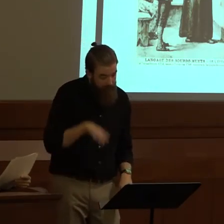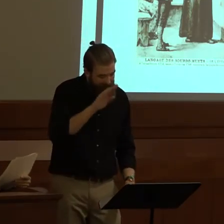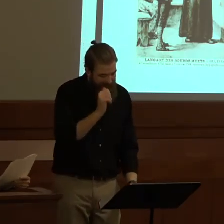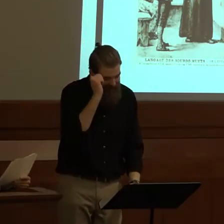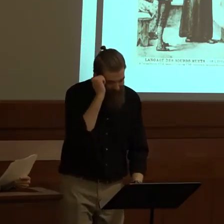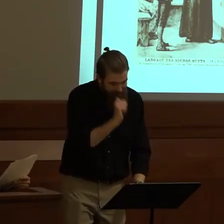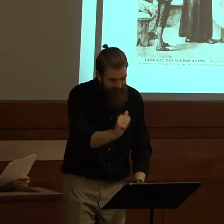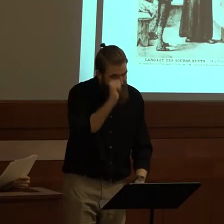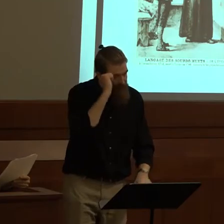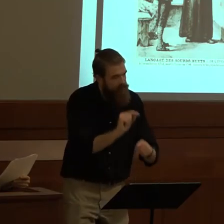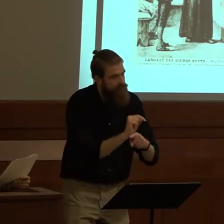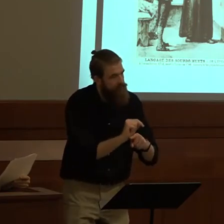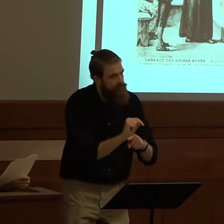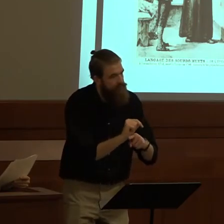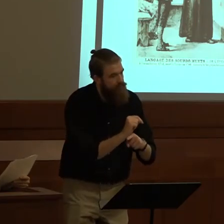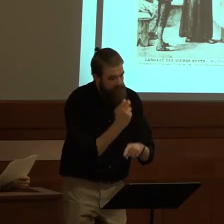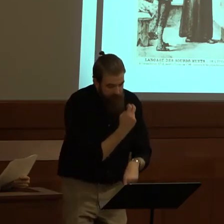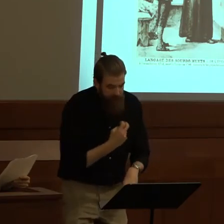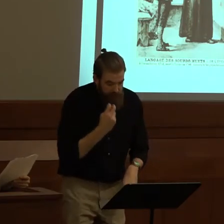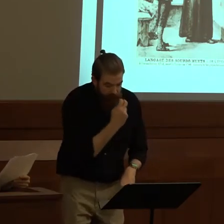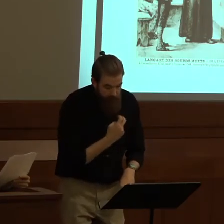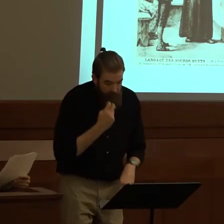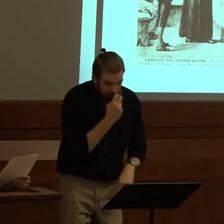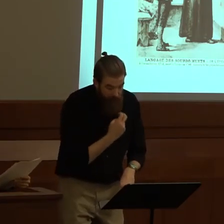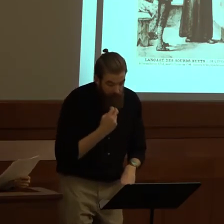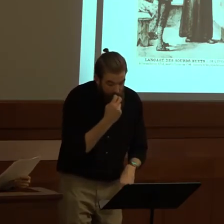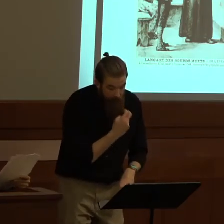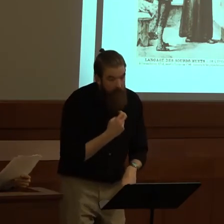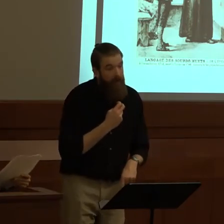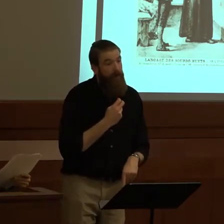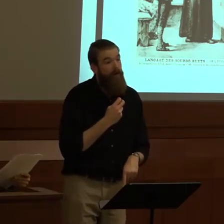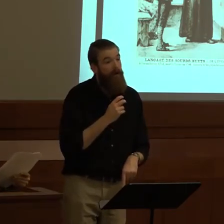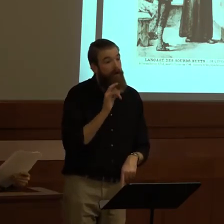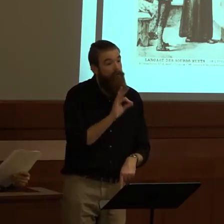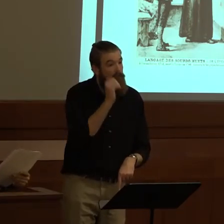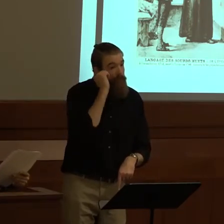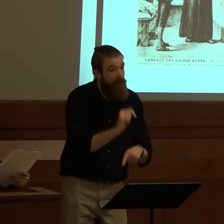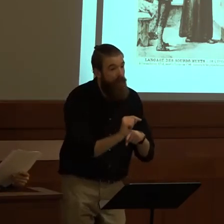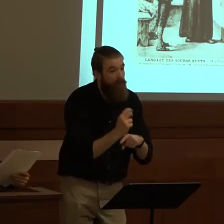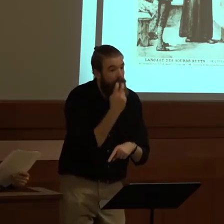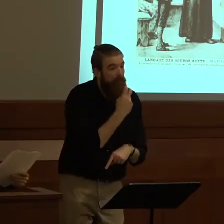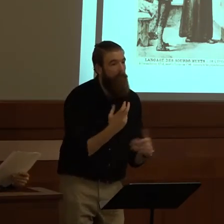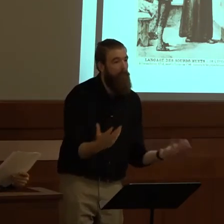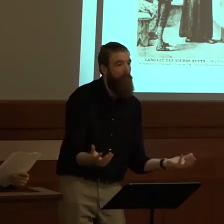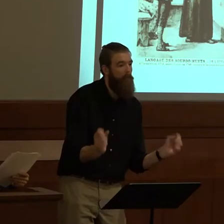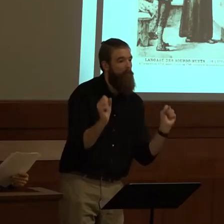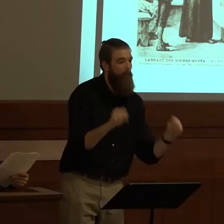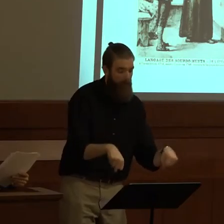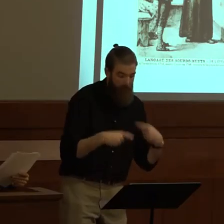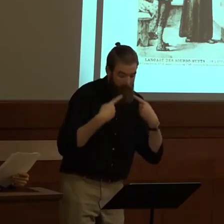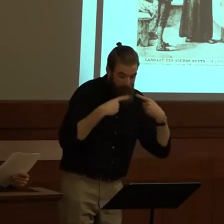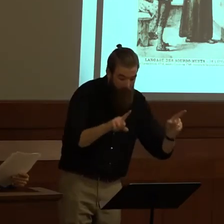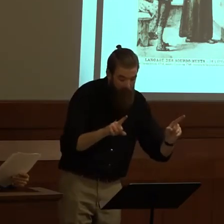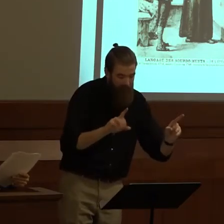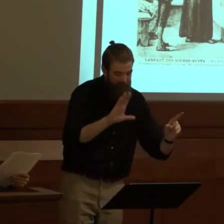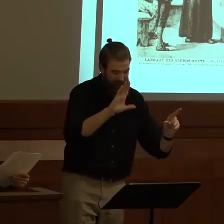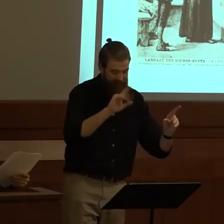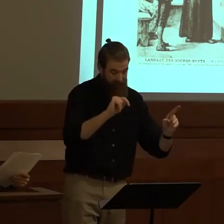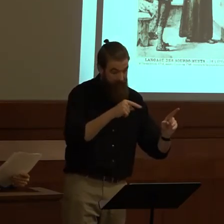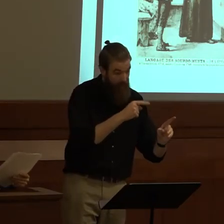religion. The degree of this difficulty can be made clear by providing a simple list of English words that